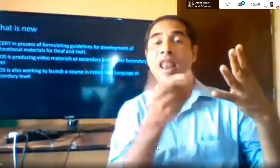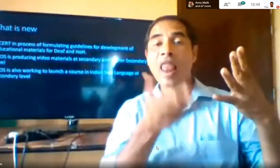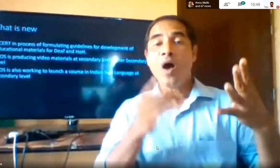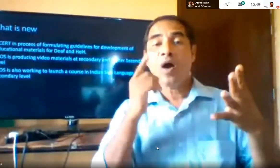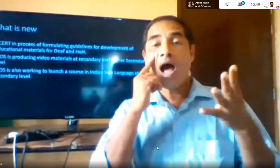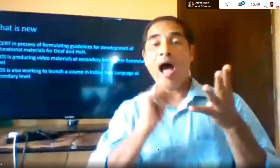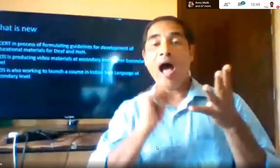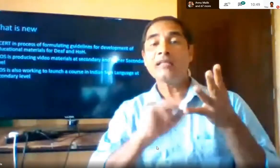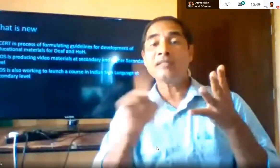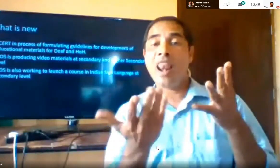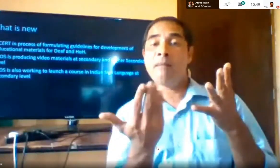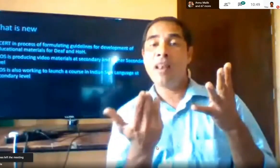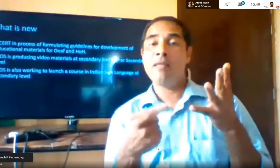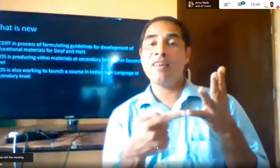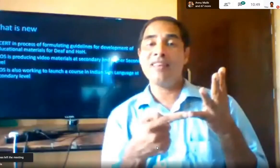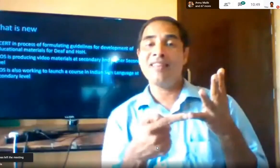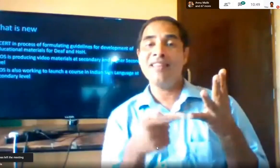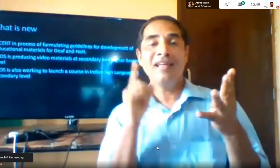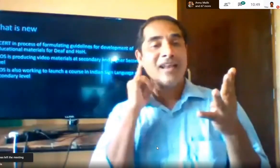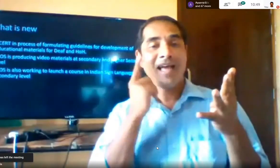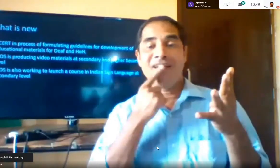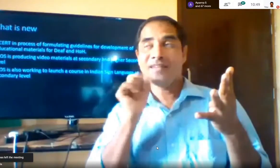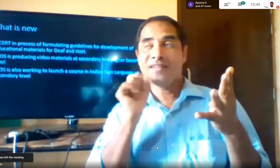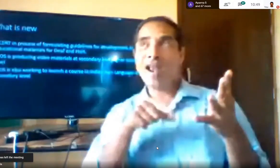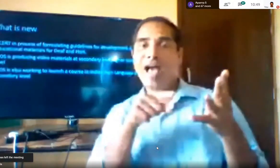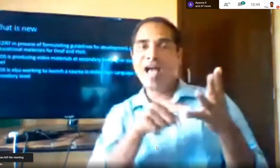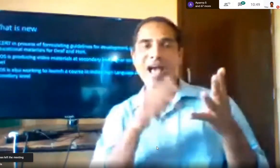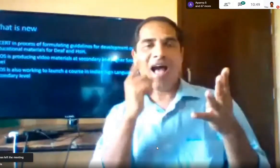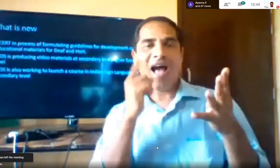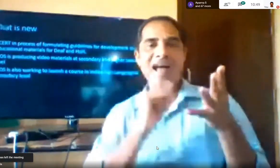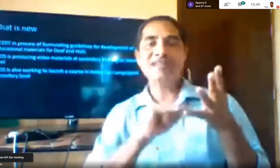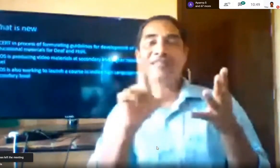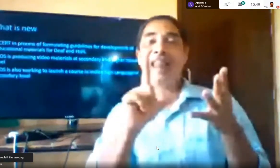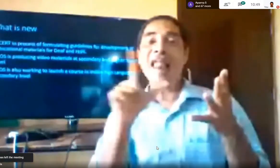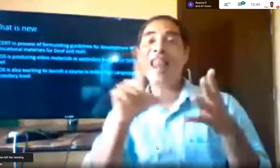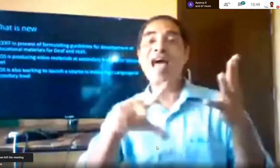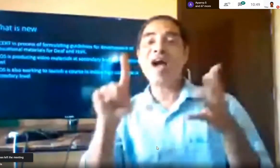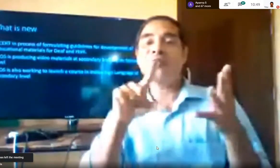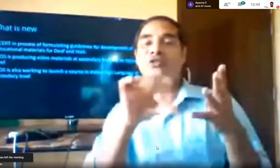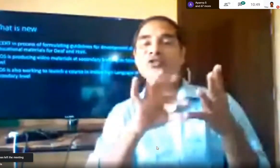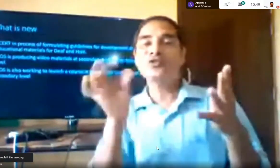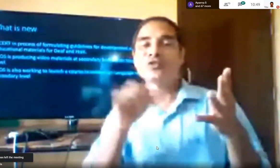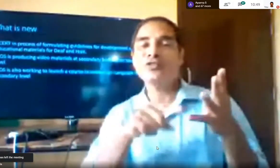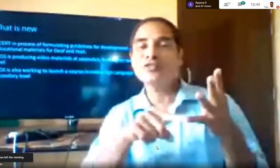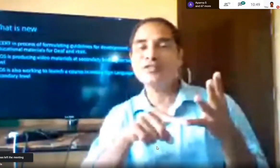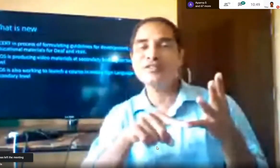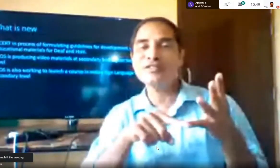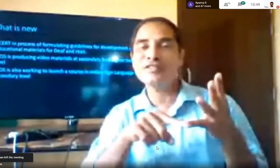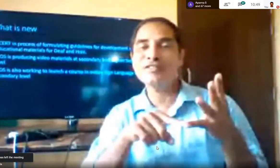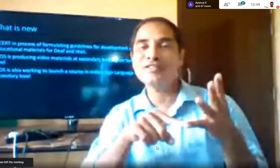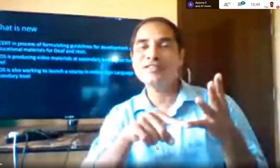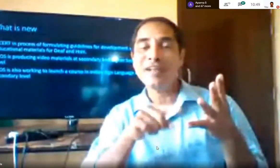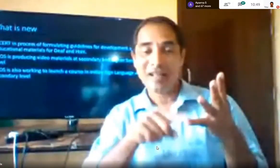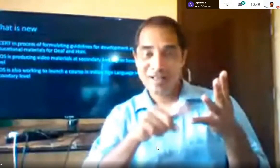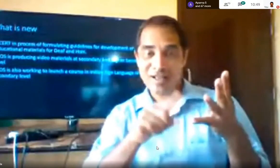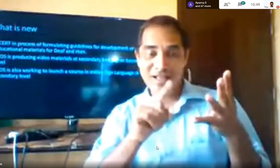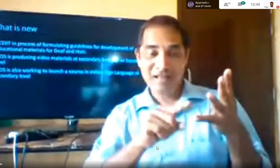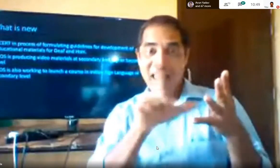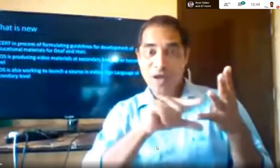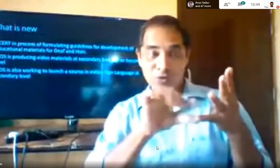then Malayalam, then maybe ISL is also possible, like the languages. So if